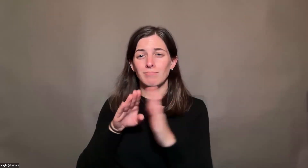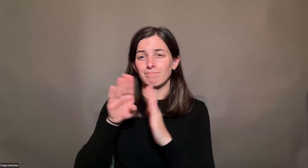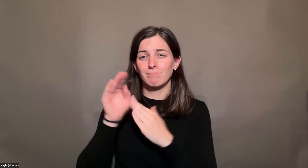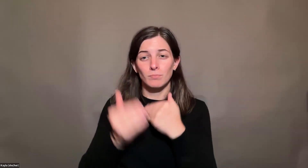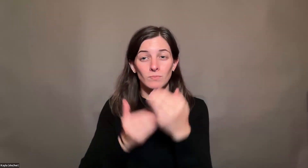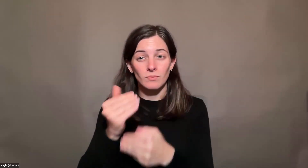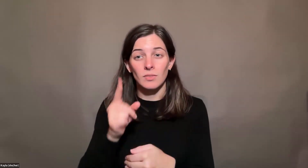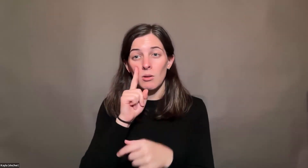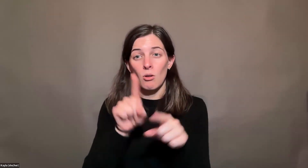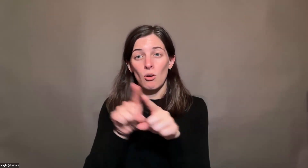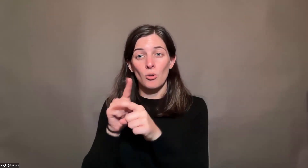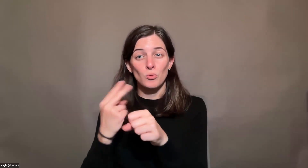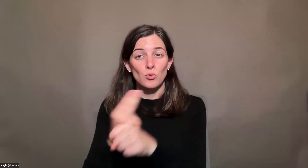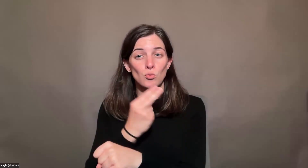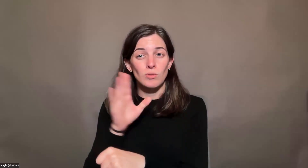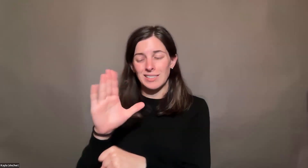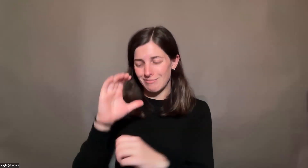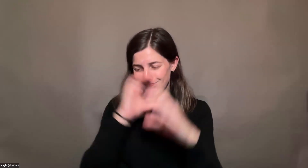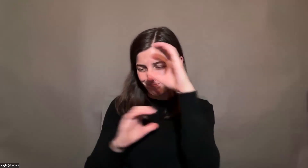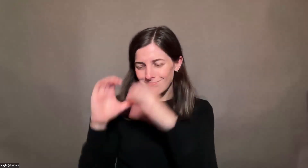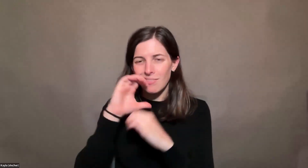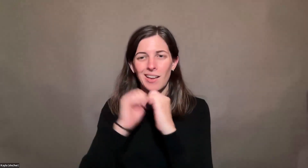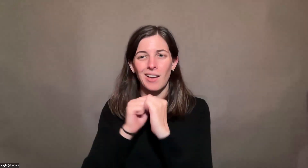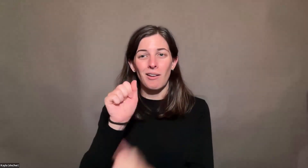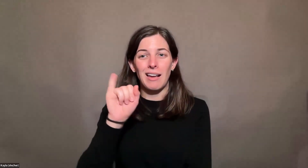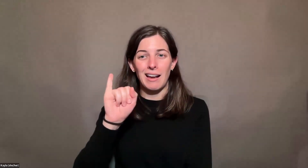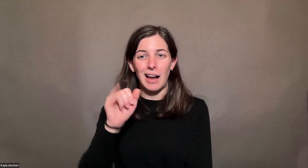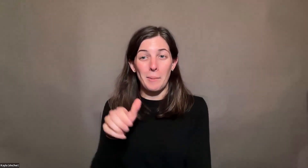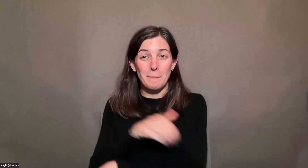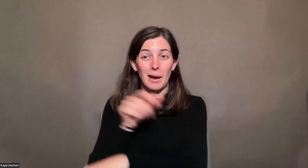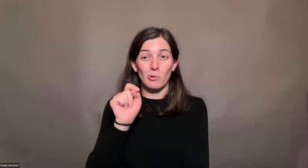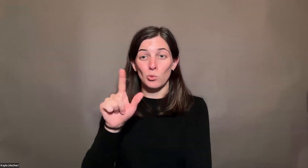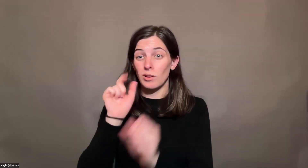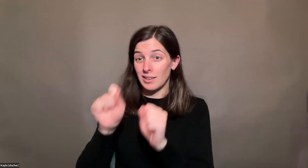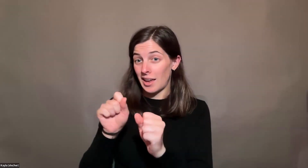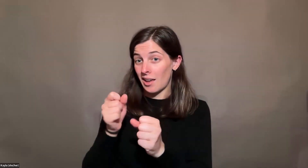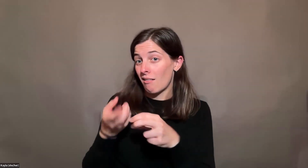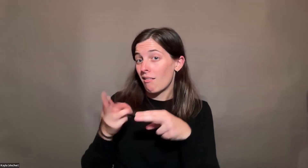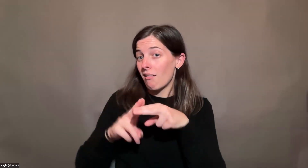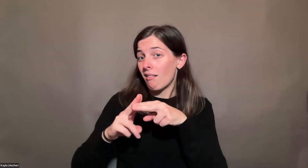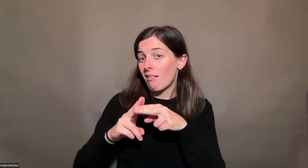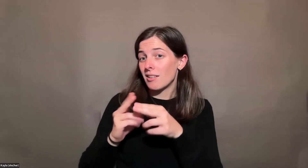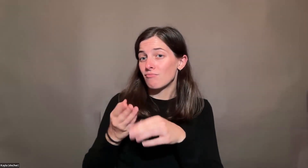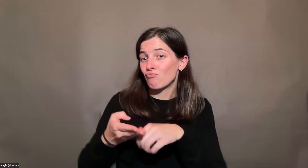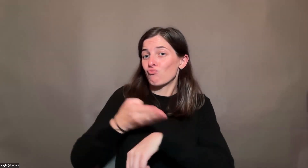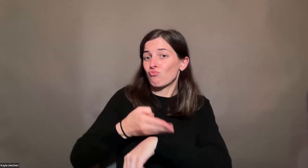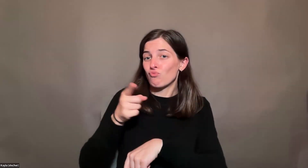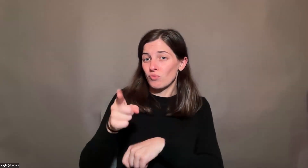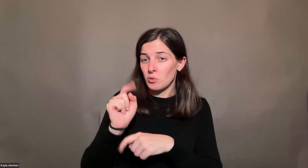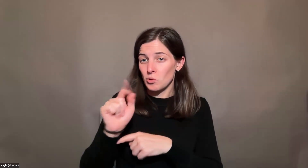also explores how AI-powered tools can enhance accessibility workflows and help developers deliver